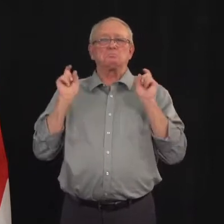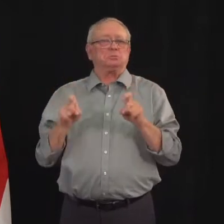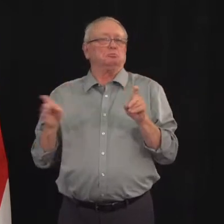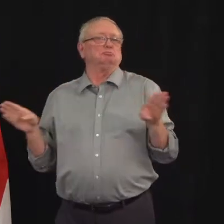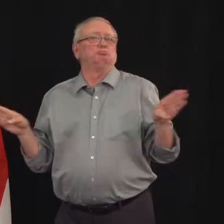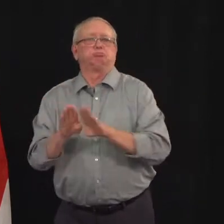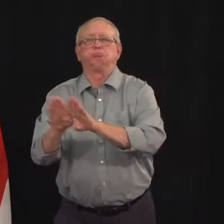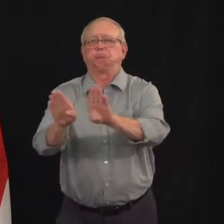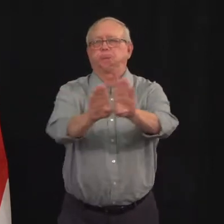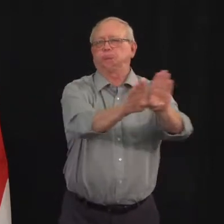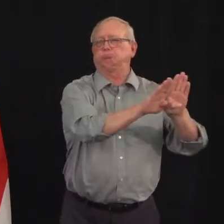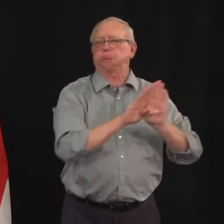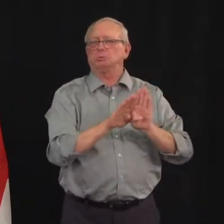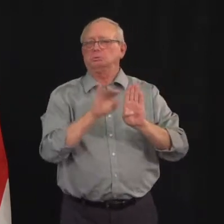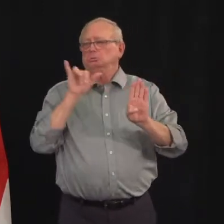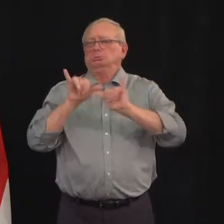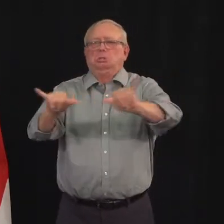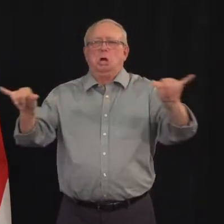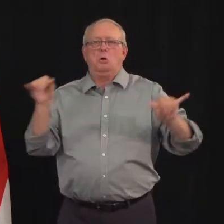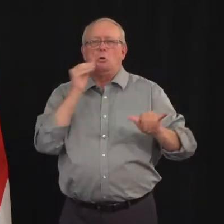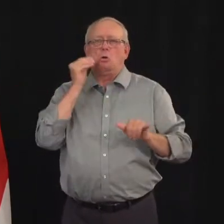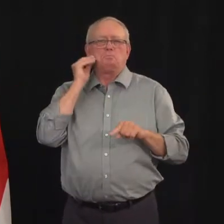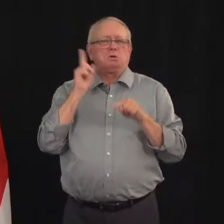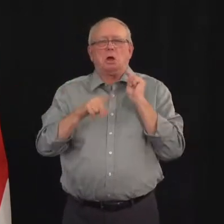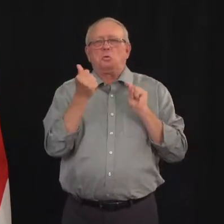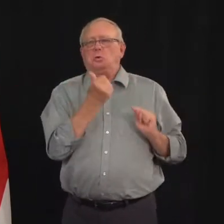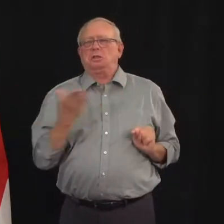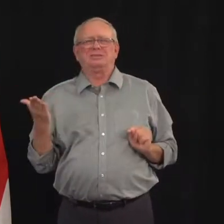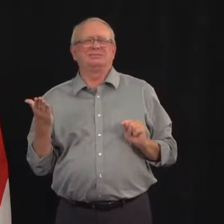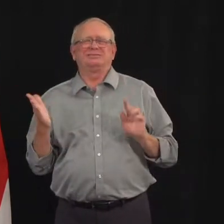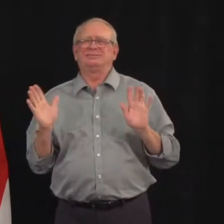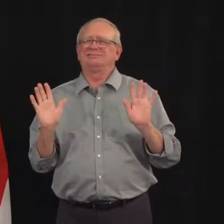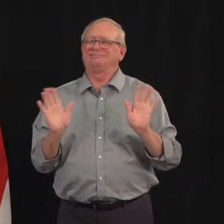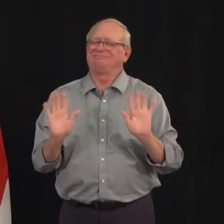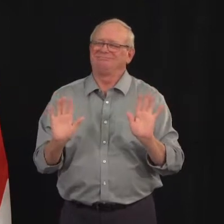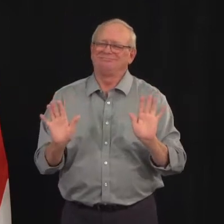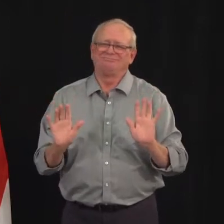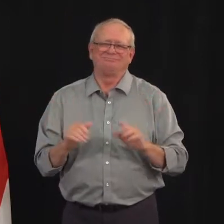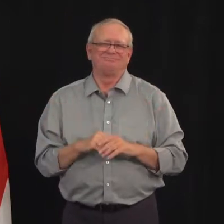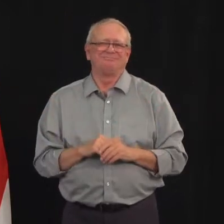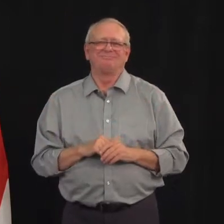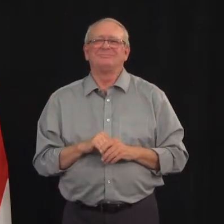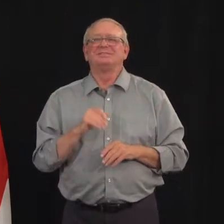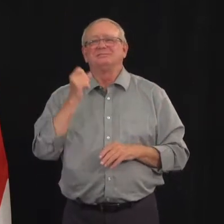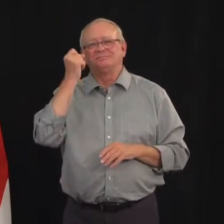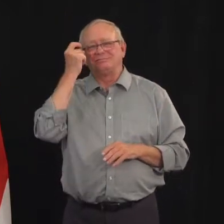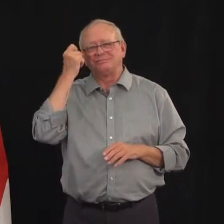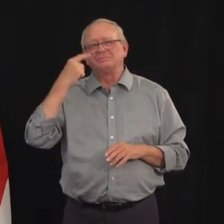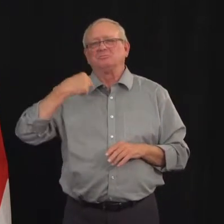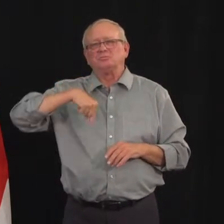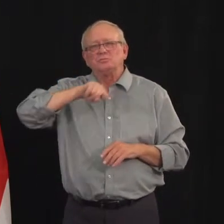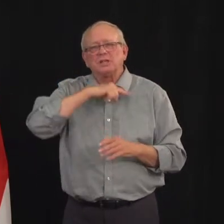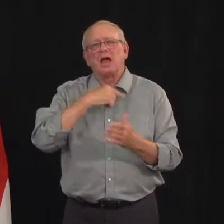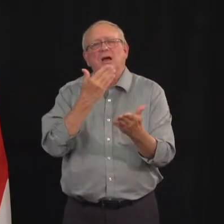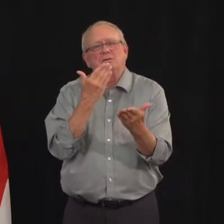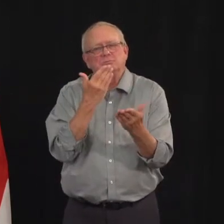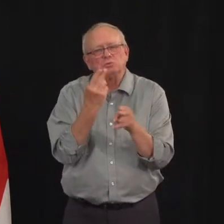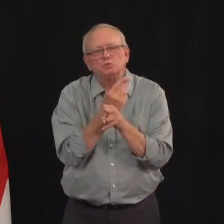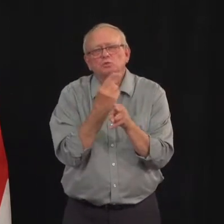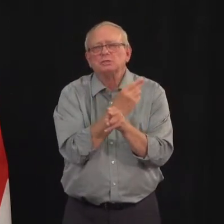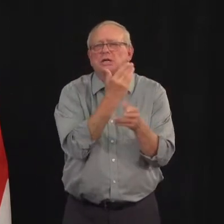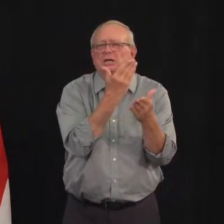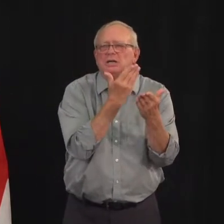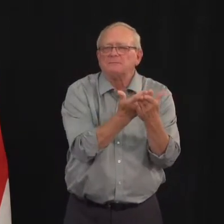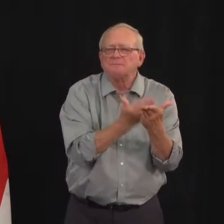again, one right way. And the important piece is that as we move forward, we're using the information that we have, we're using the evidence both from our own experience and